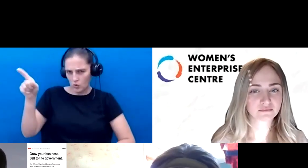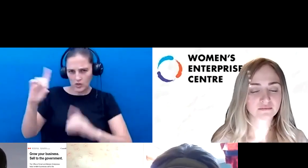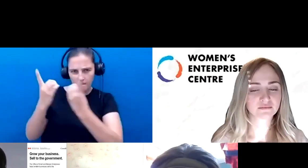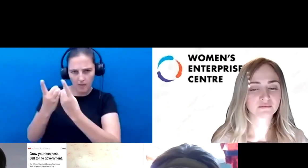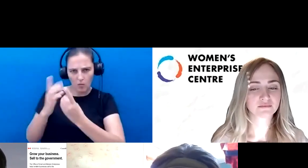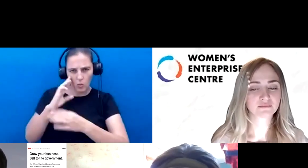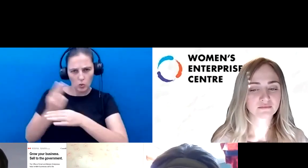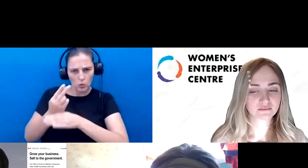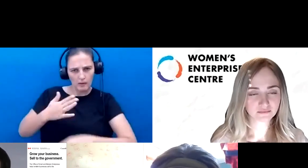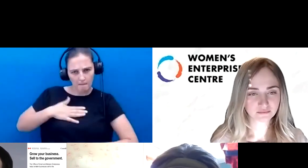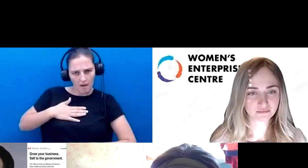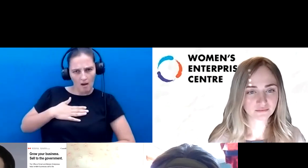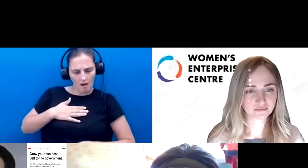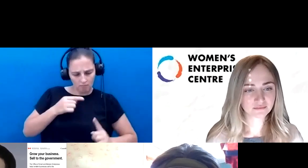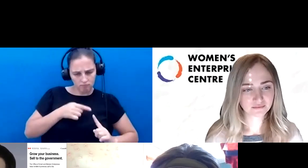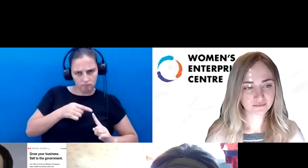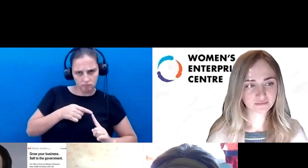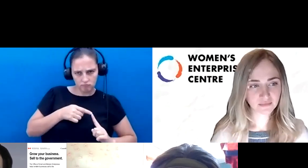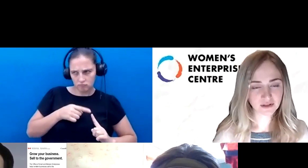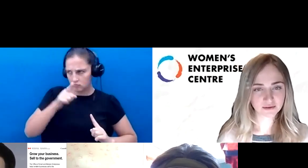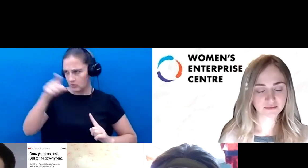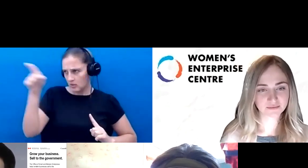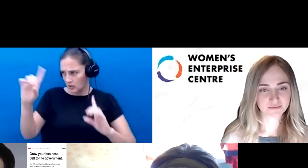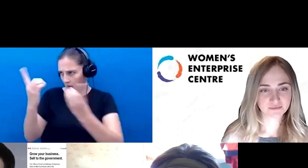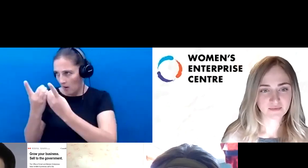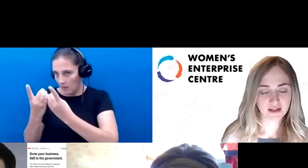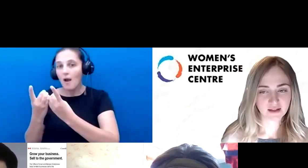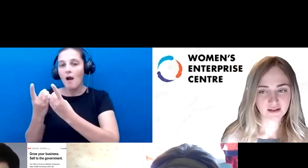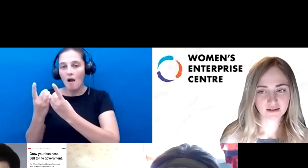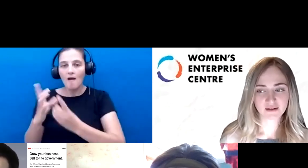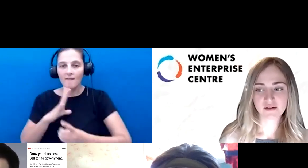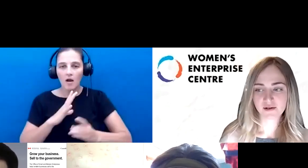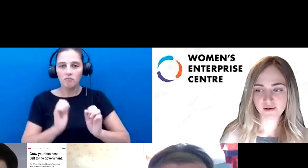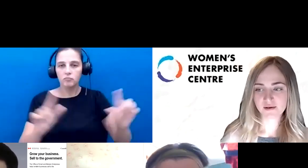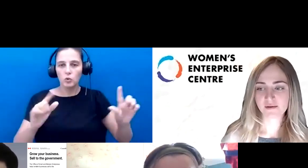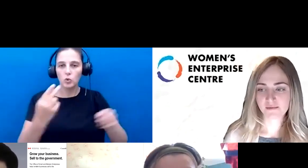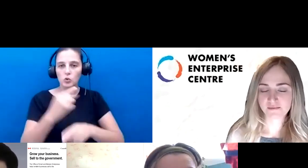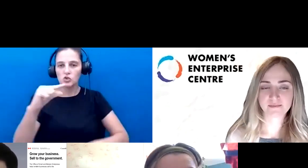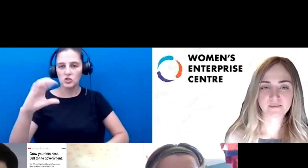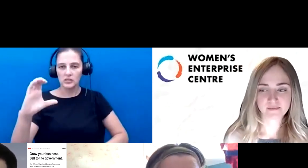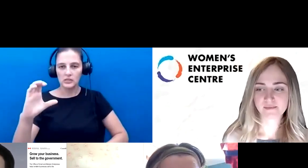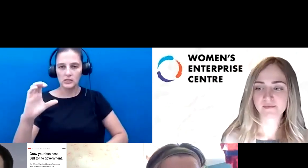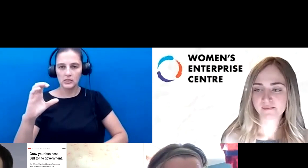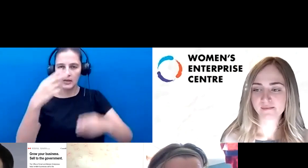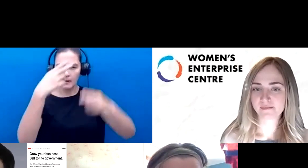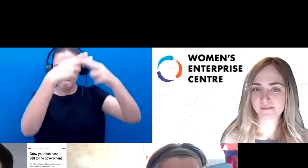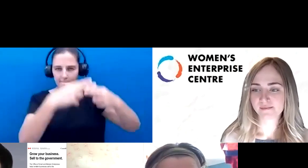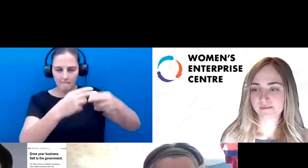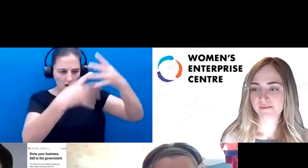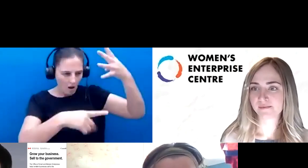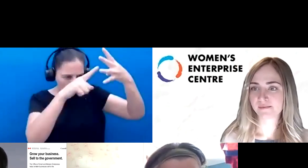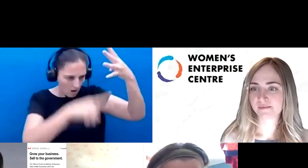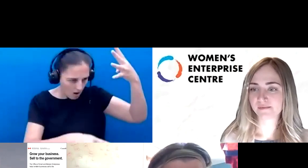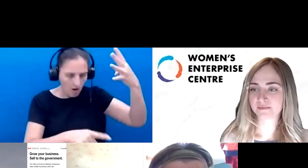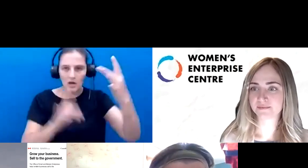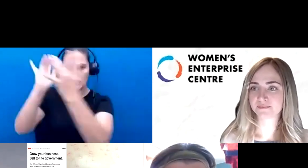are they in? And then using our GC directory to potentially find those buyers and reach out to them